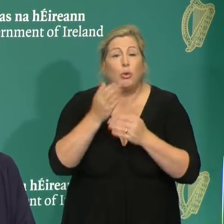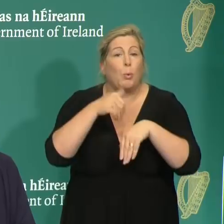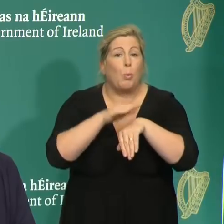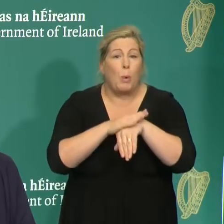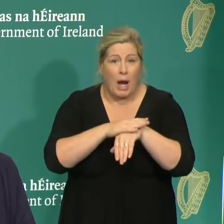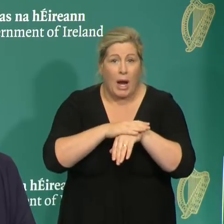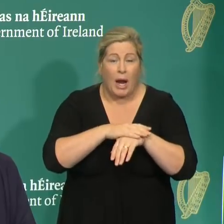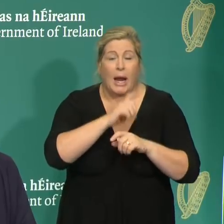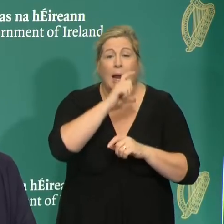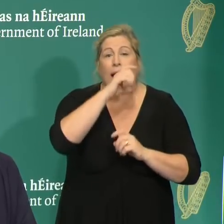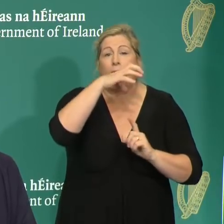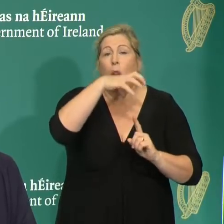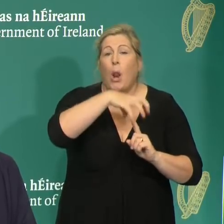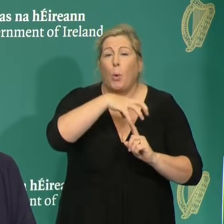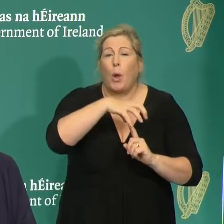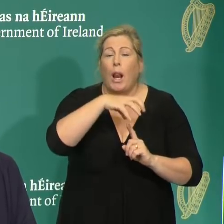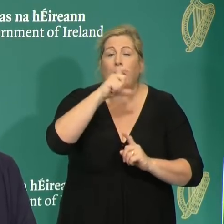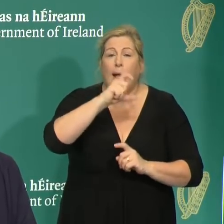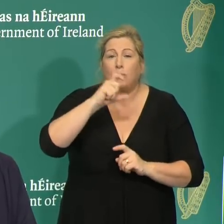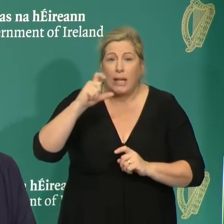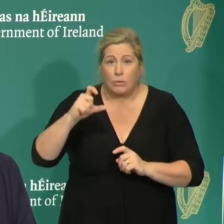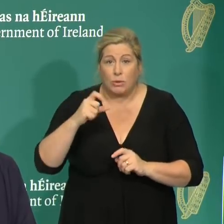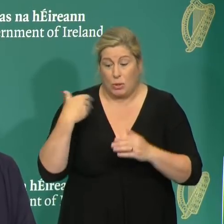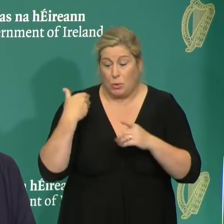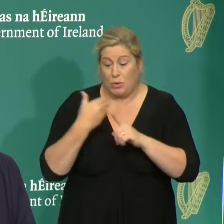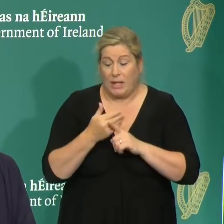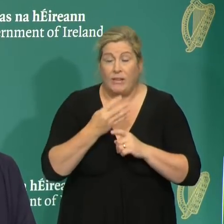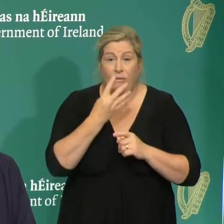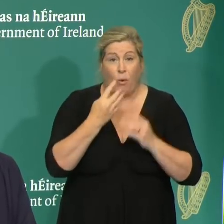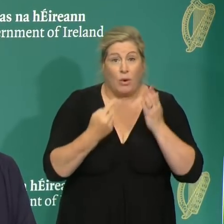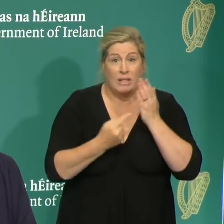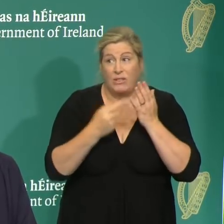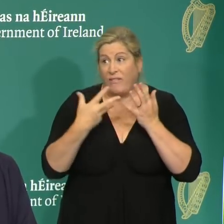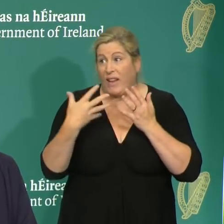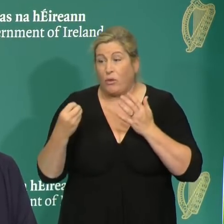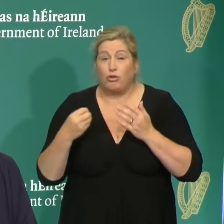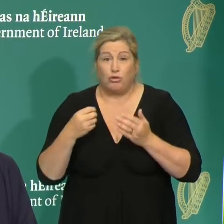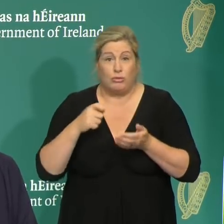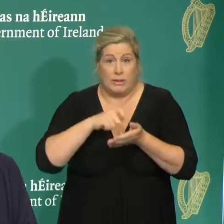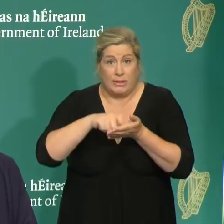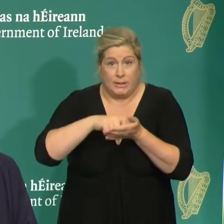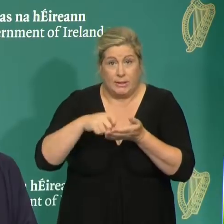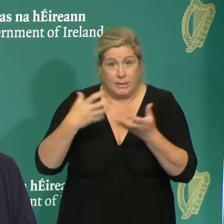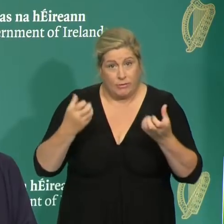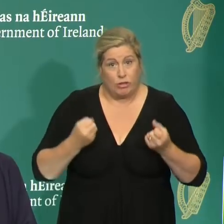authorities, and to date 40,500 applications have been received, with